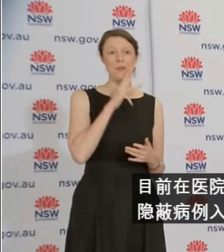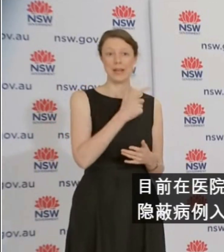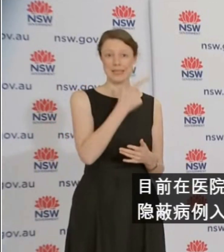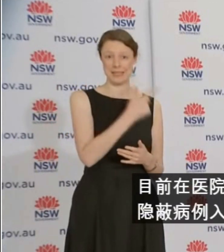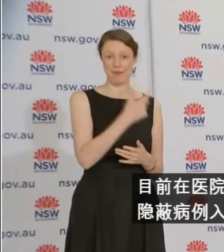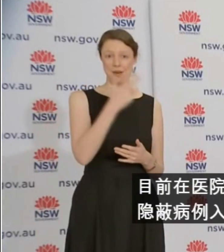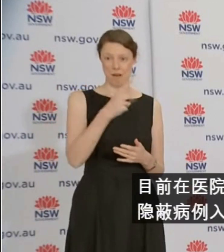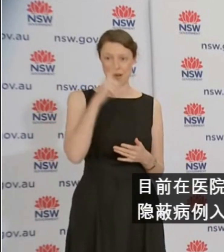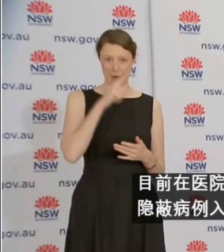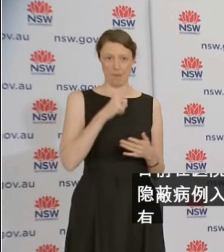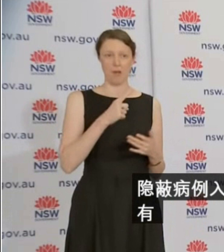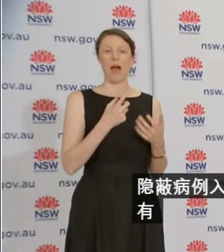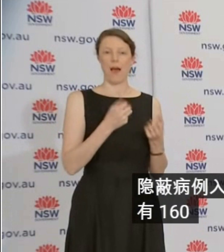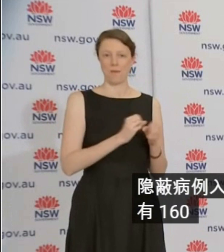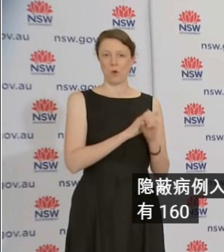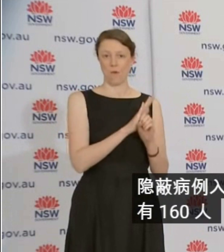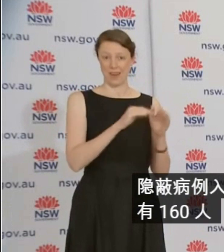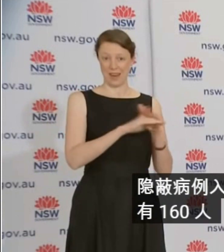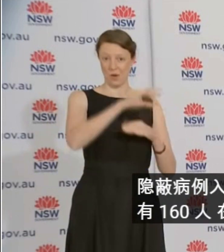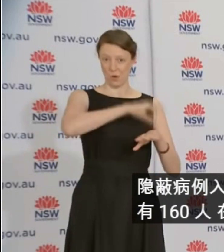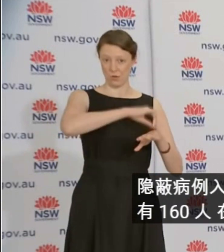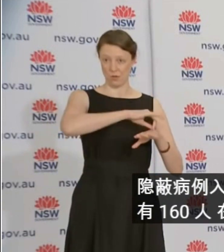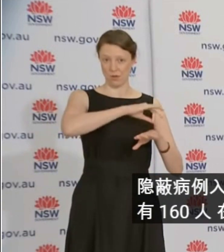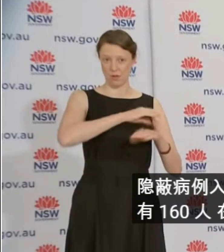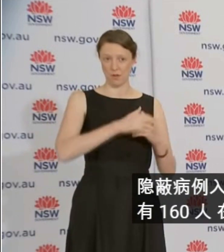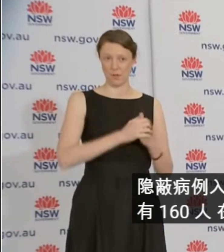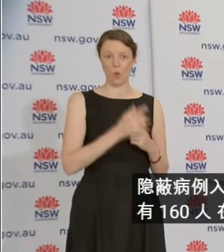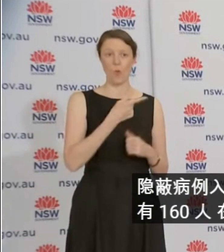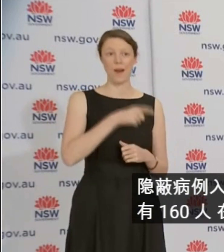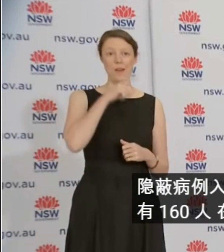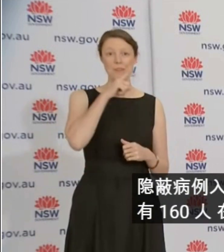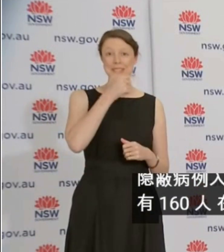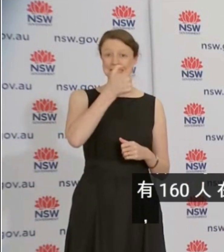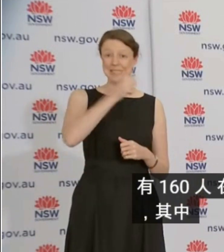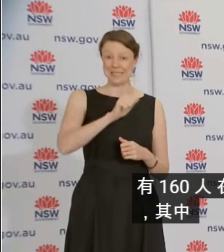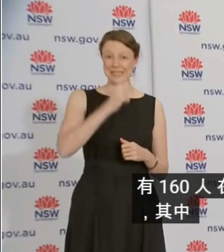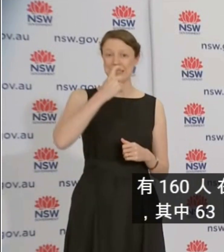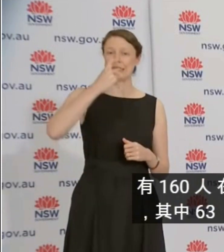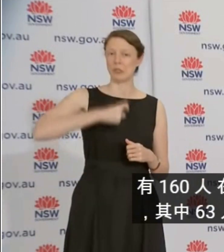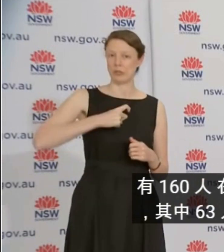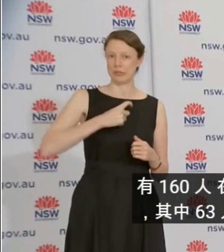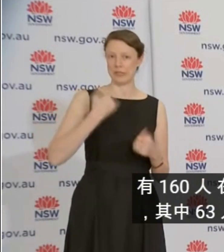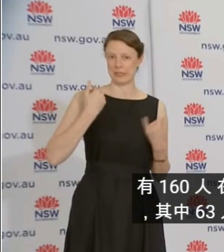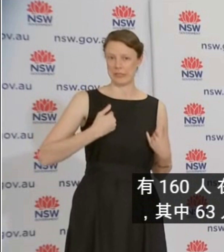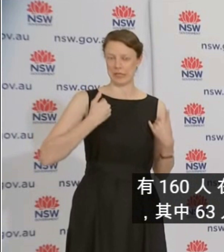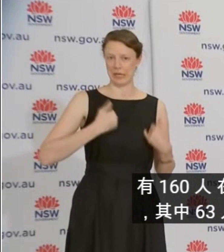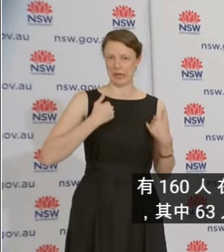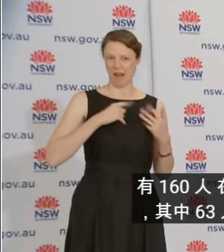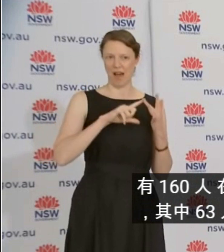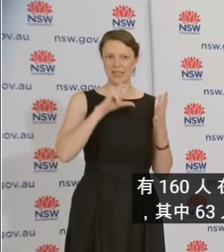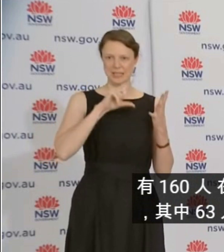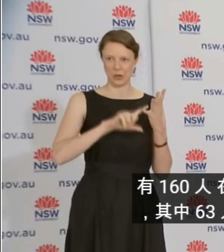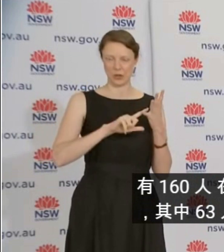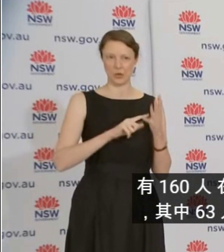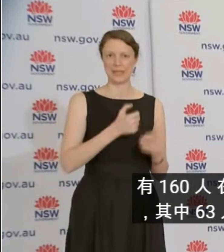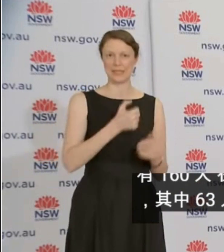cases admitted. There are 160 people in intensive care, 63 of whom require